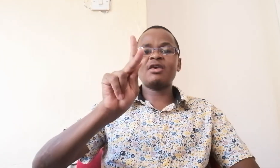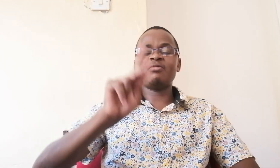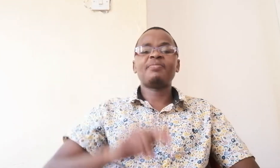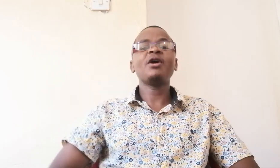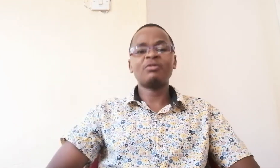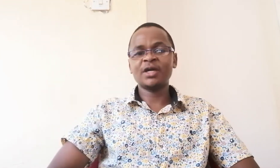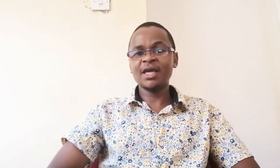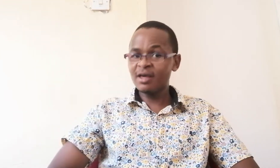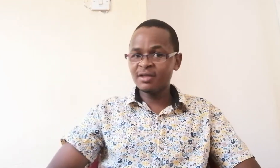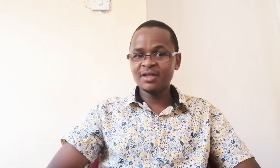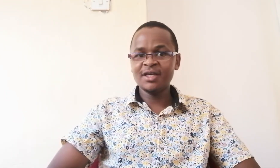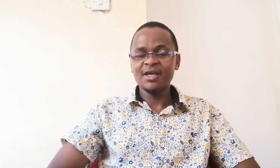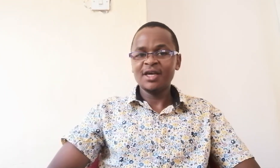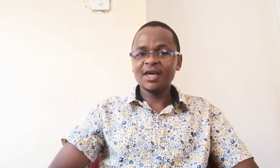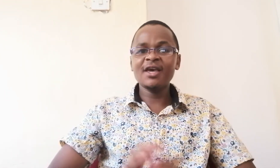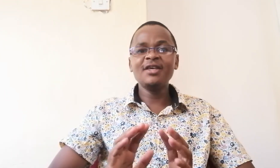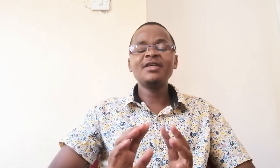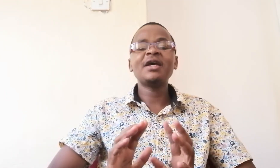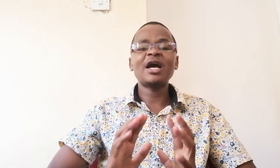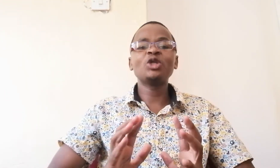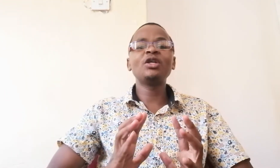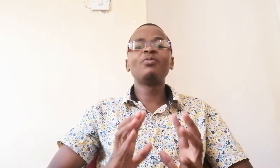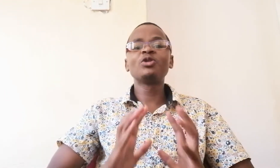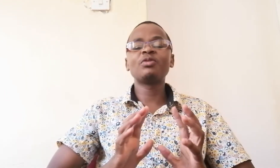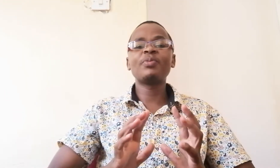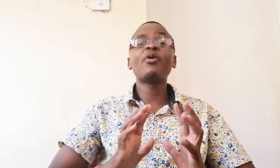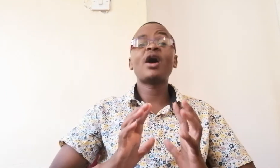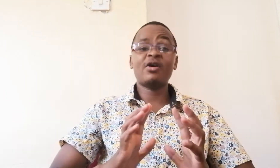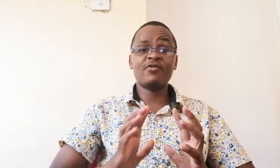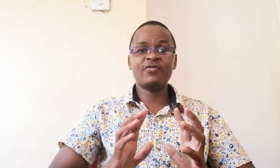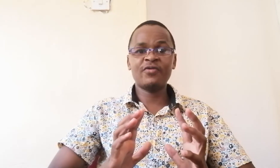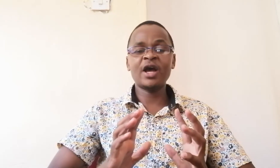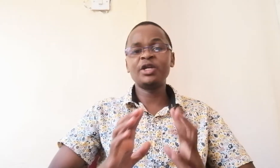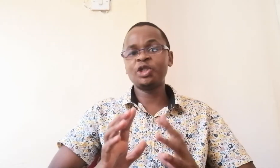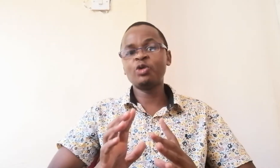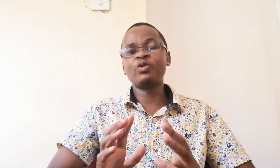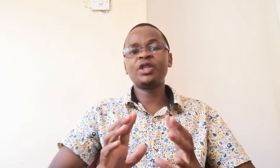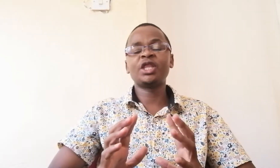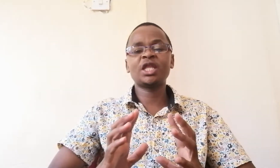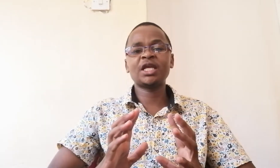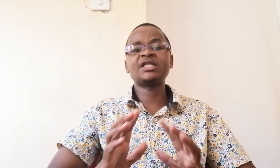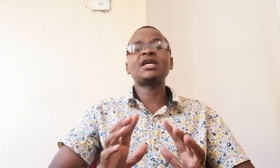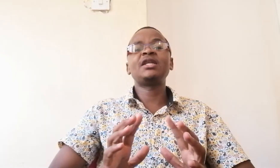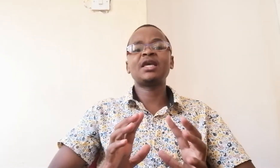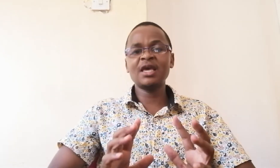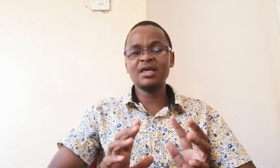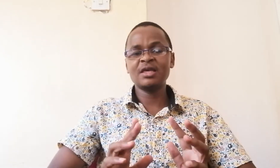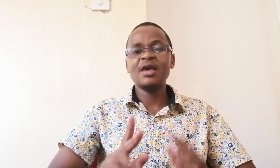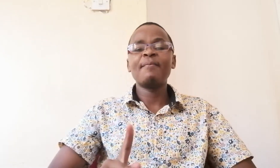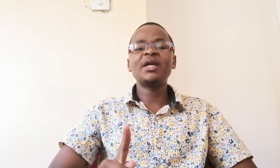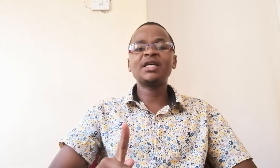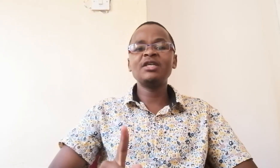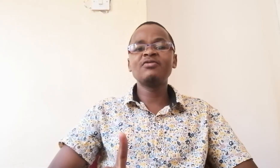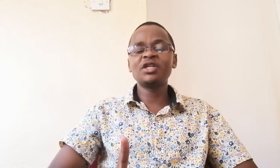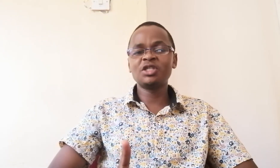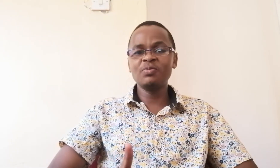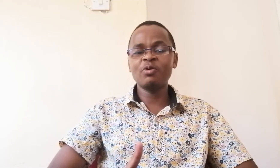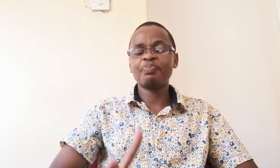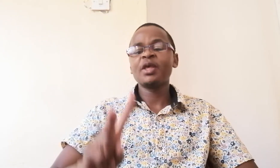K. Now K, actually most of the people have an issue with signing K, but K is very simple.